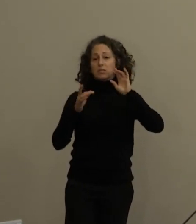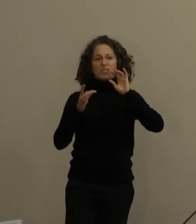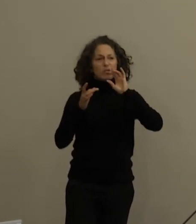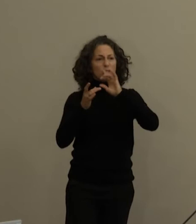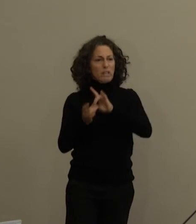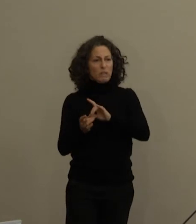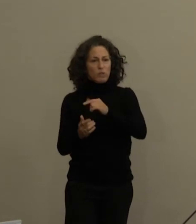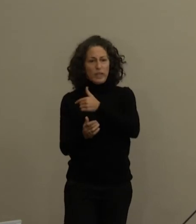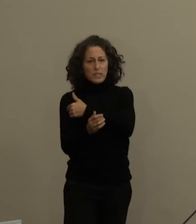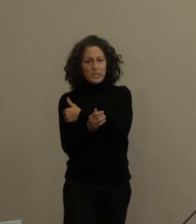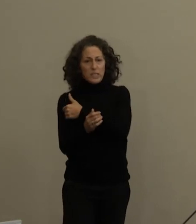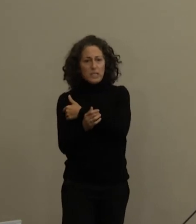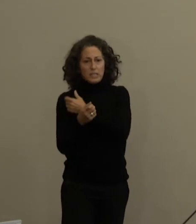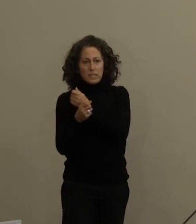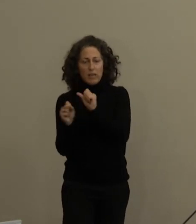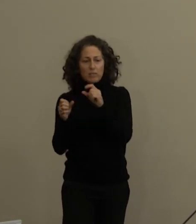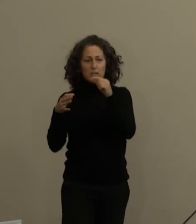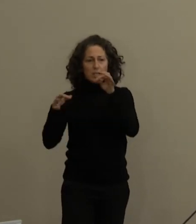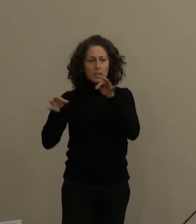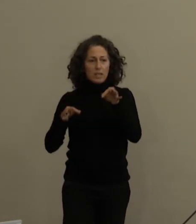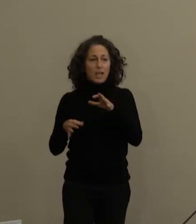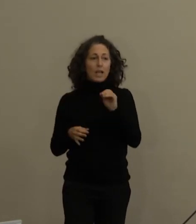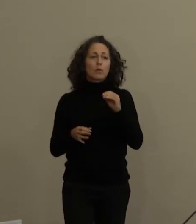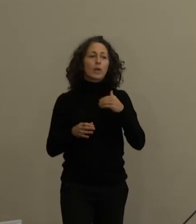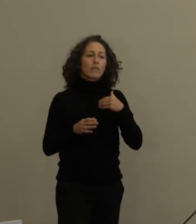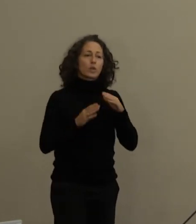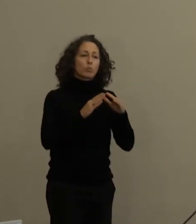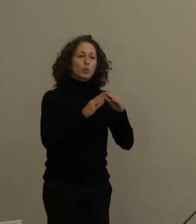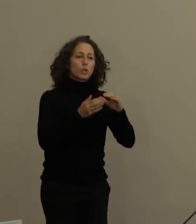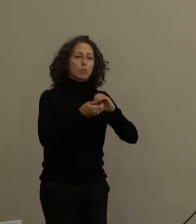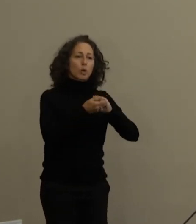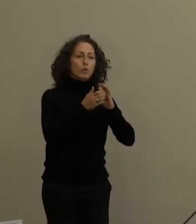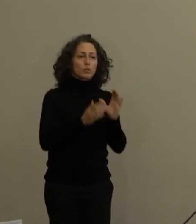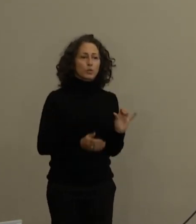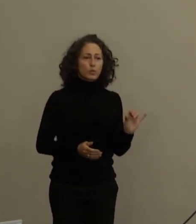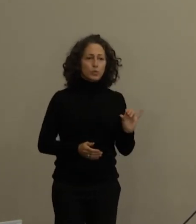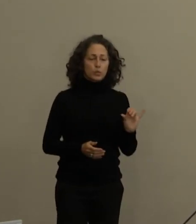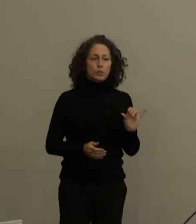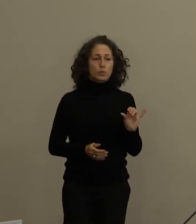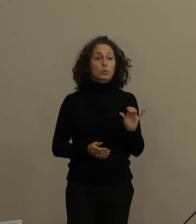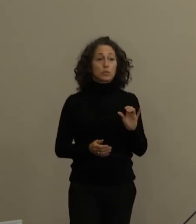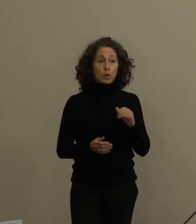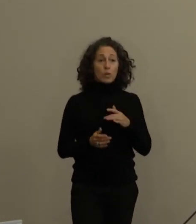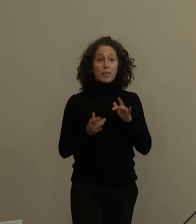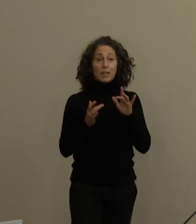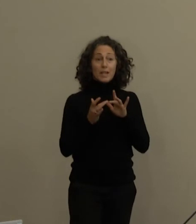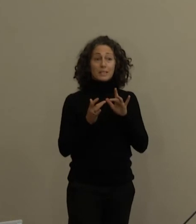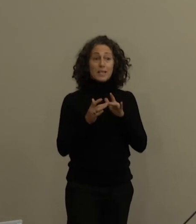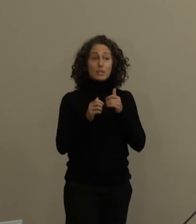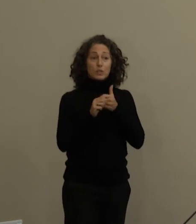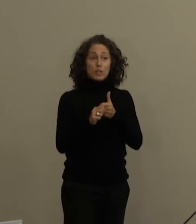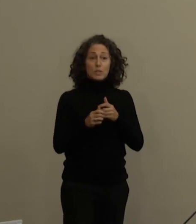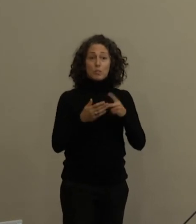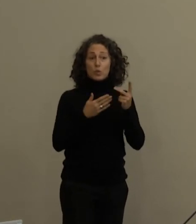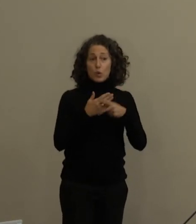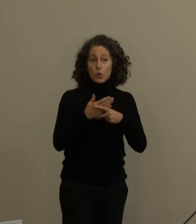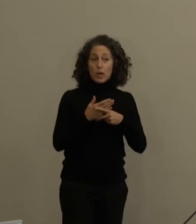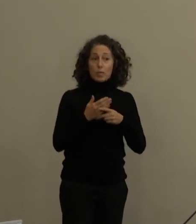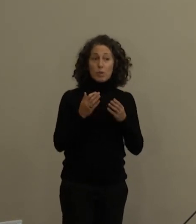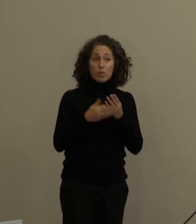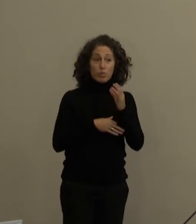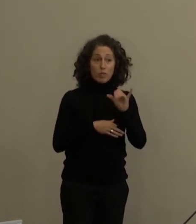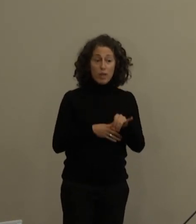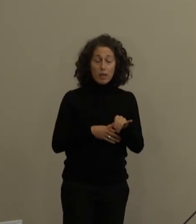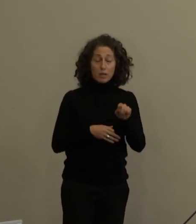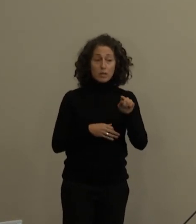also are engaging a whole variety of community partners. In fact, through our contact tracing program, we have